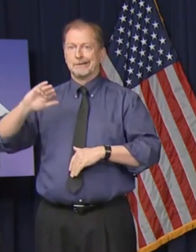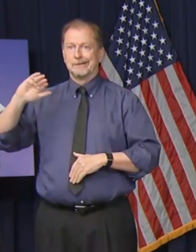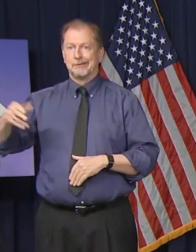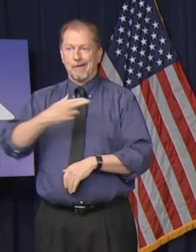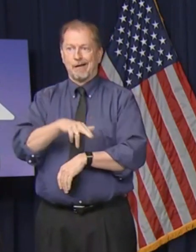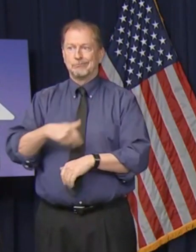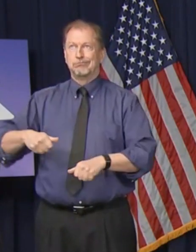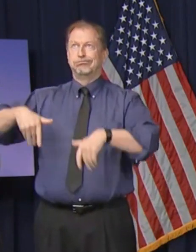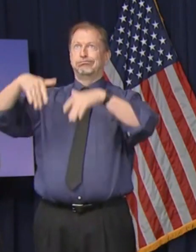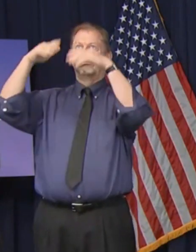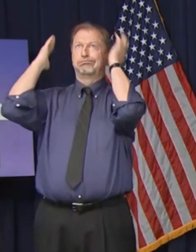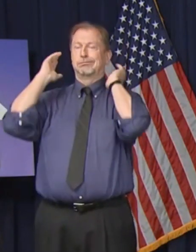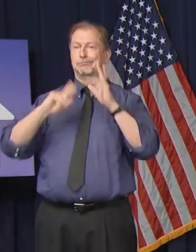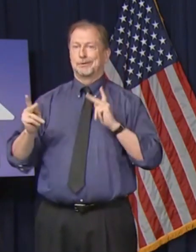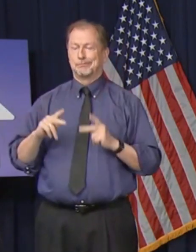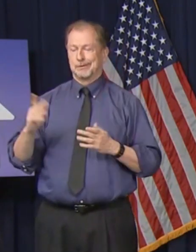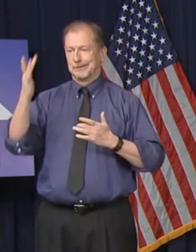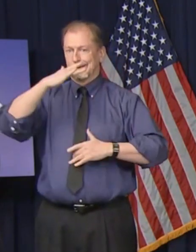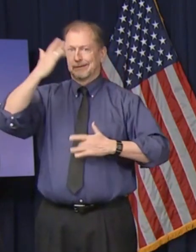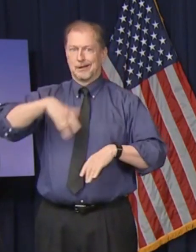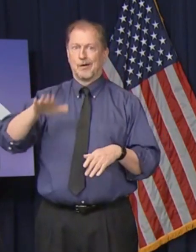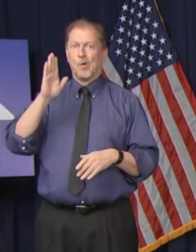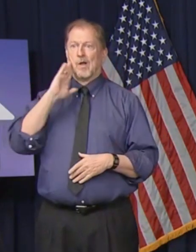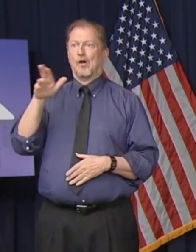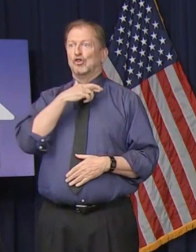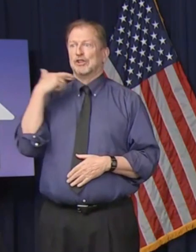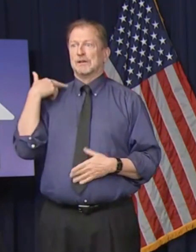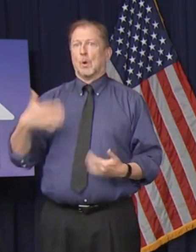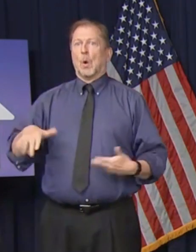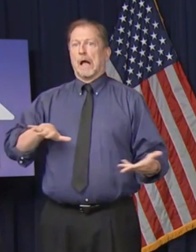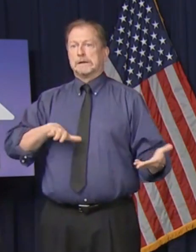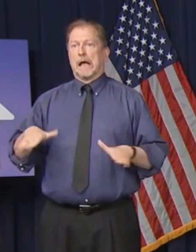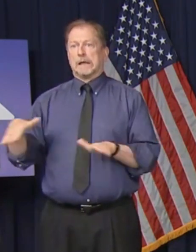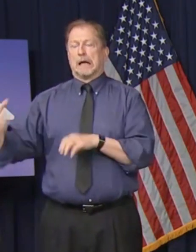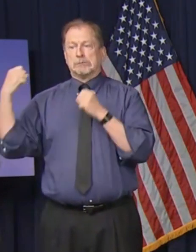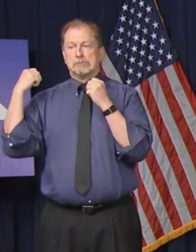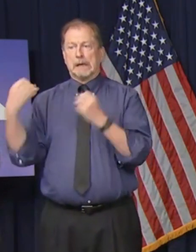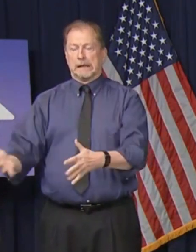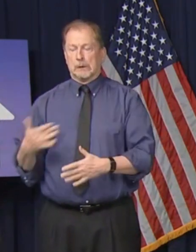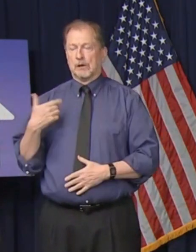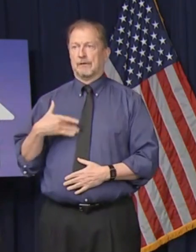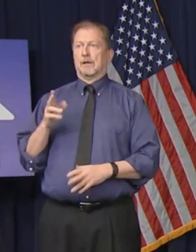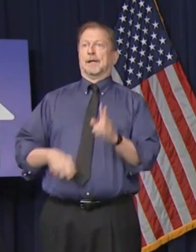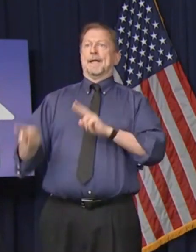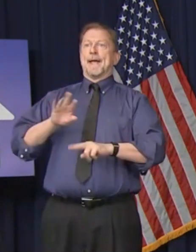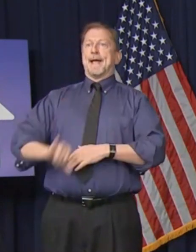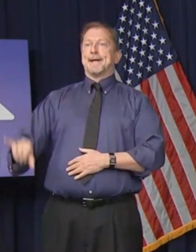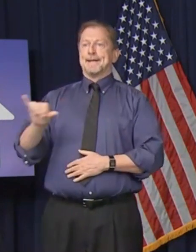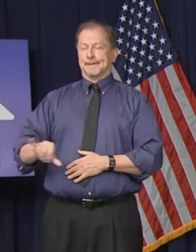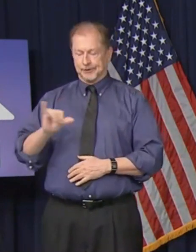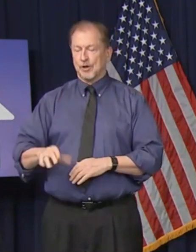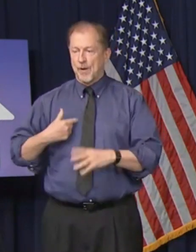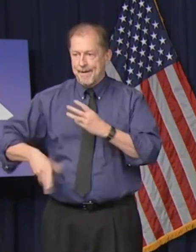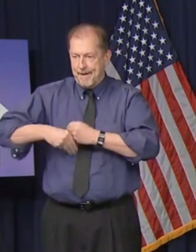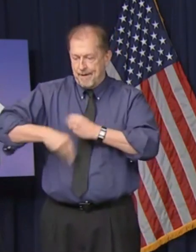sick and more people would die. And so as you realize that, you say, well, okay, well, what's the progression